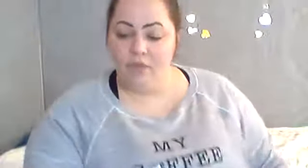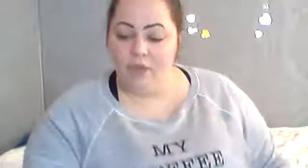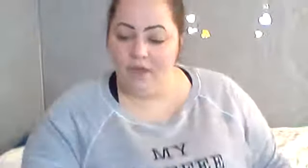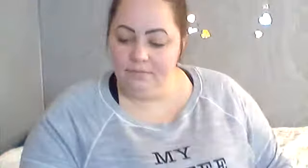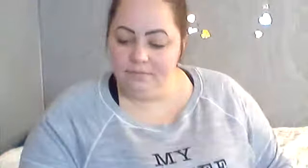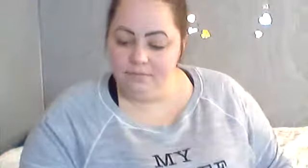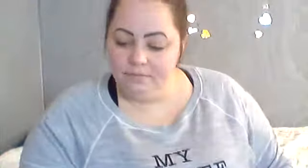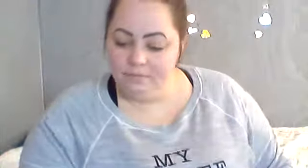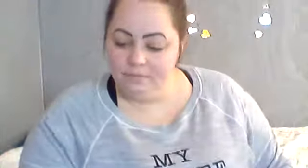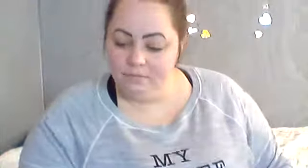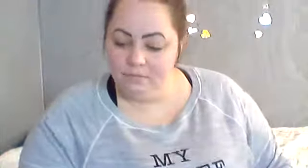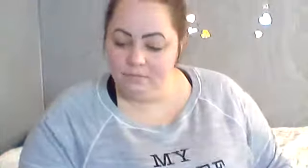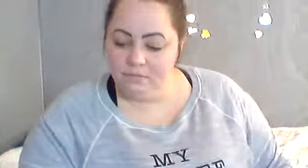Okay.